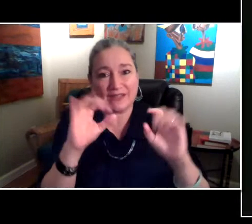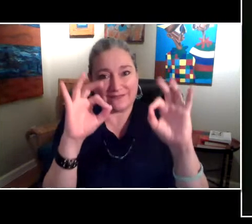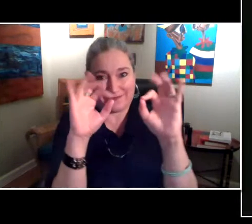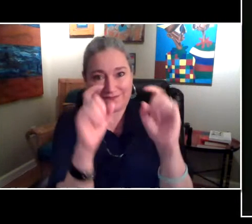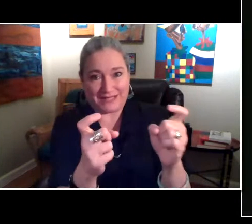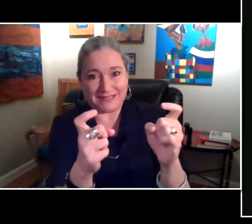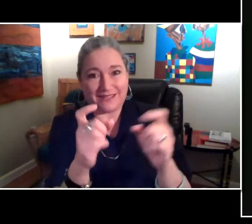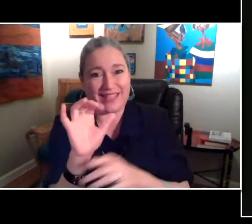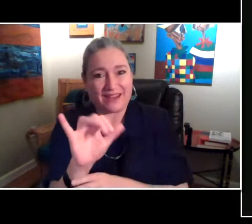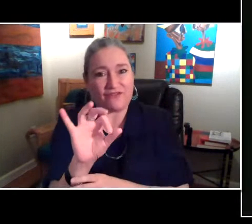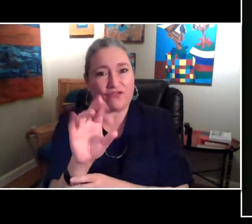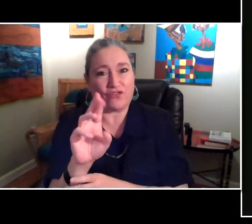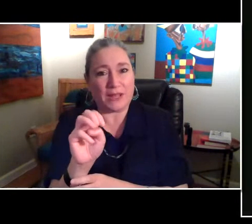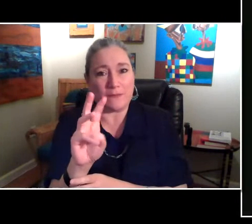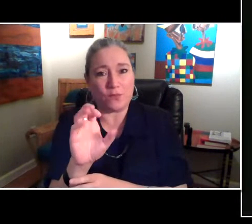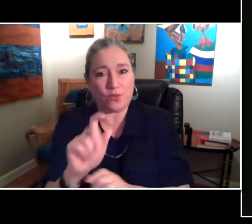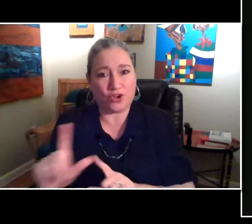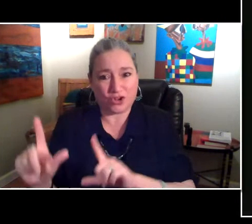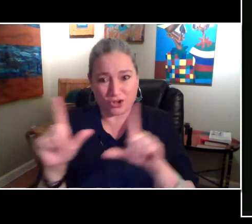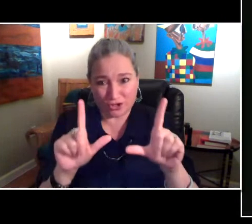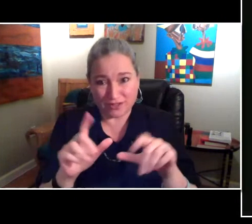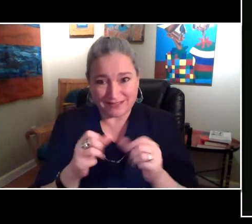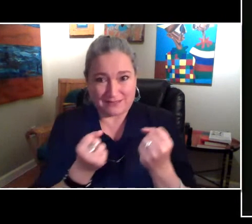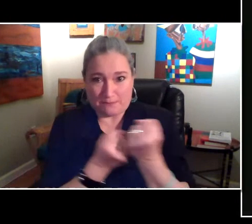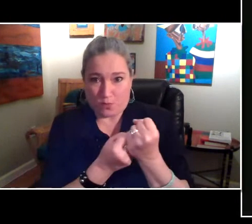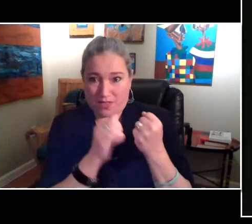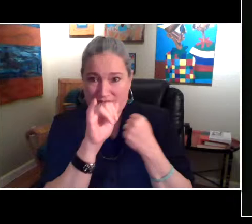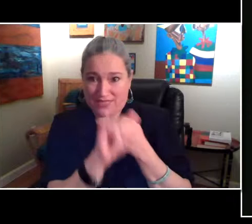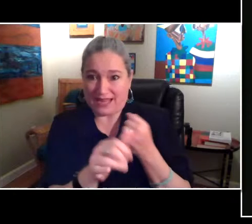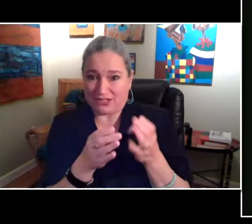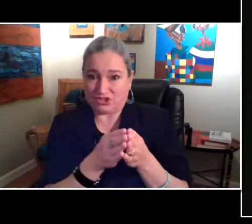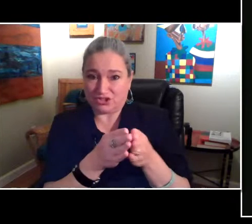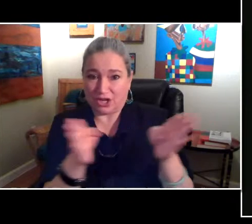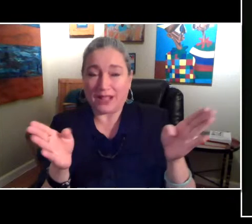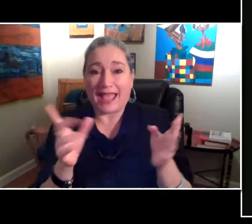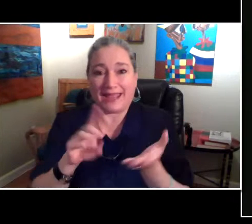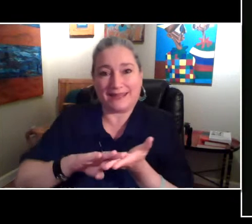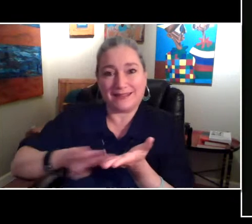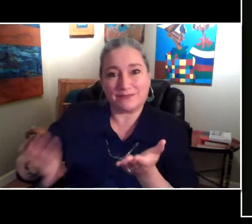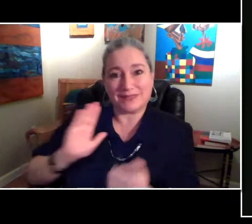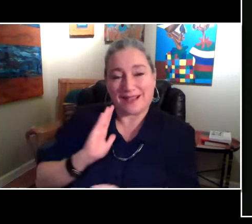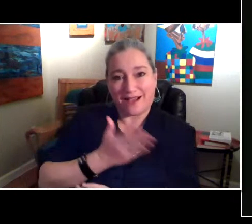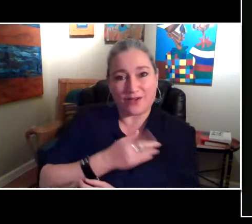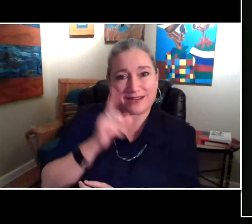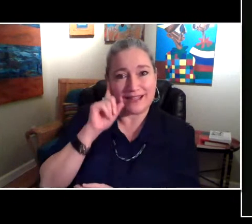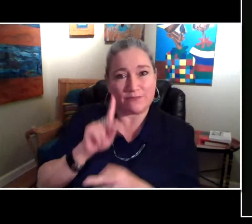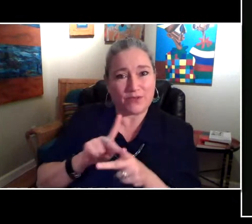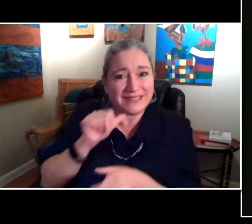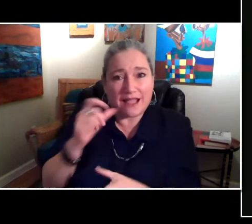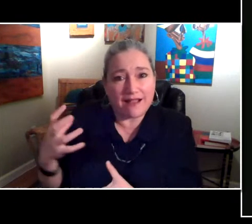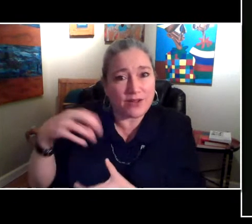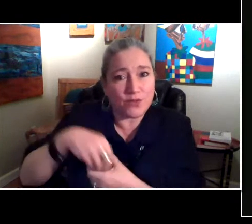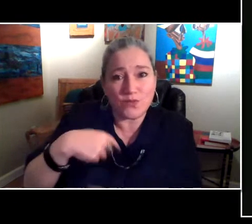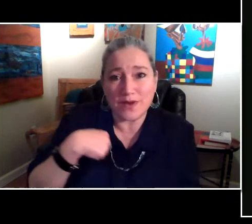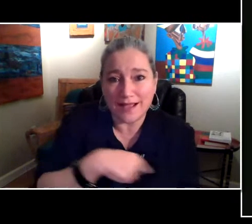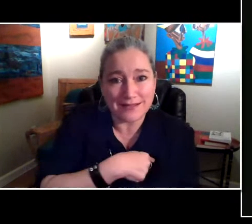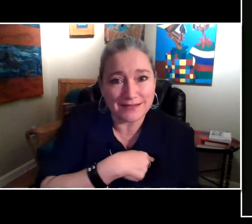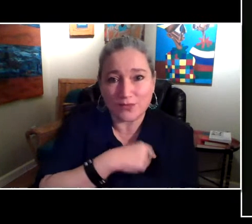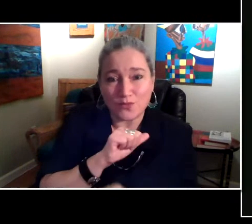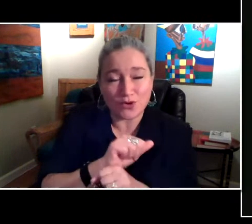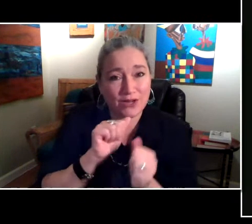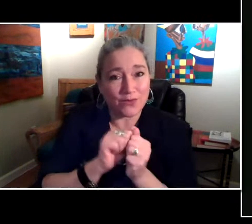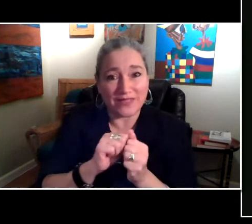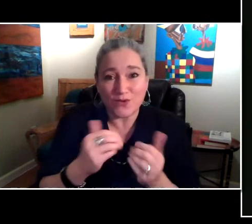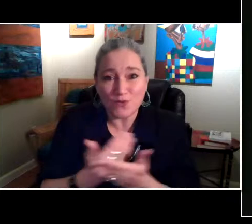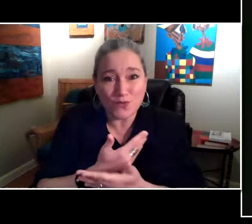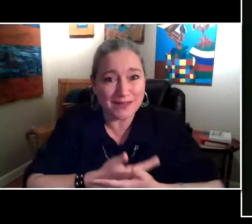support a negative view, or that something is wrong with deaf people, that framework is supported in general,